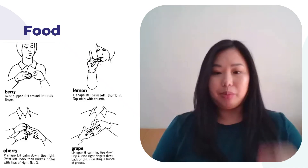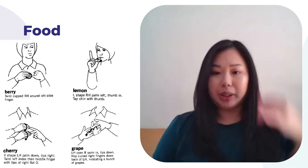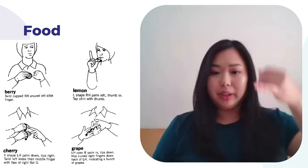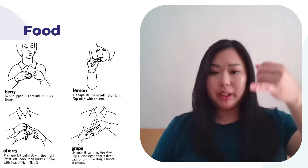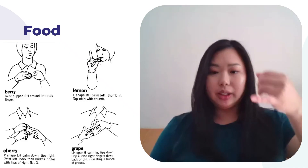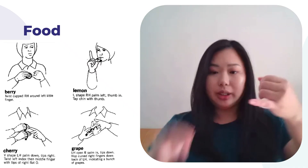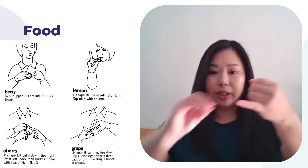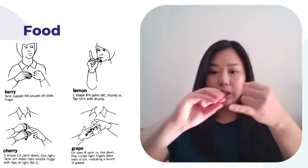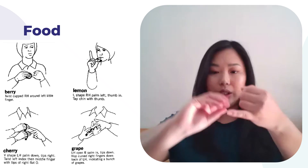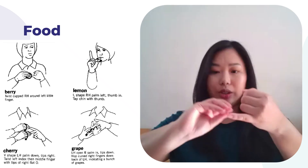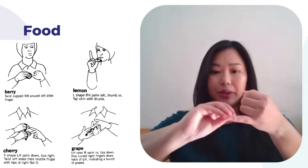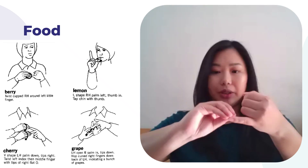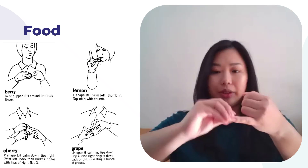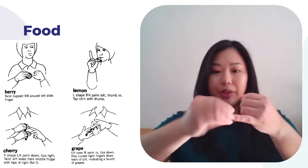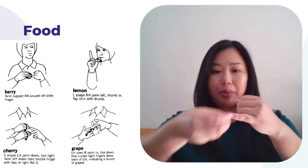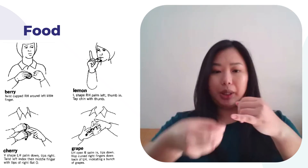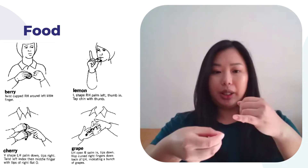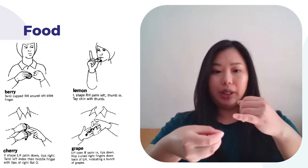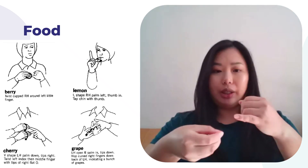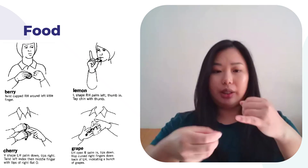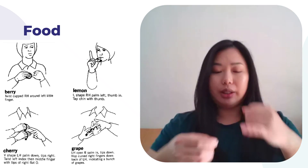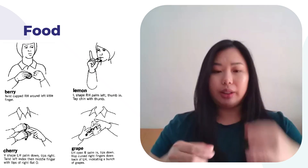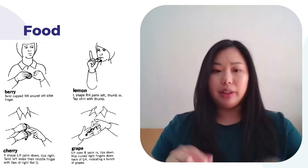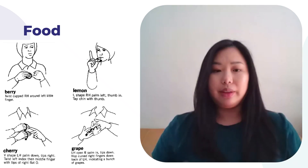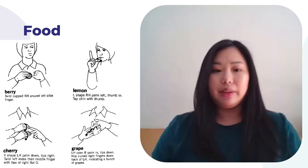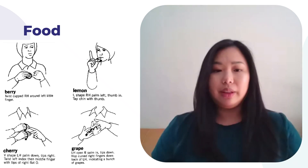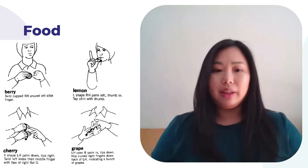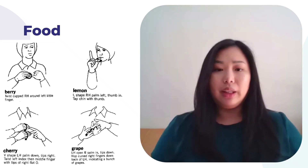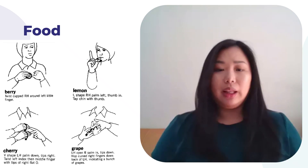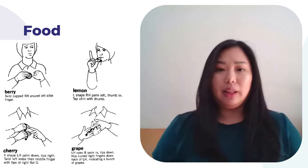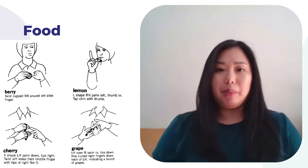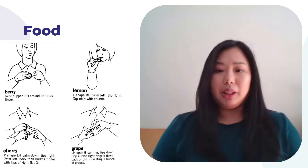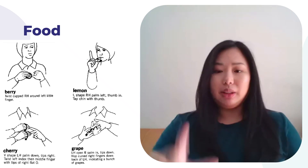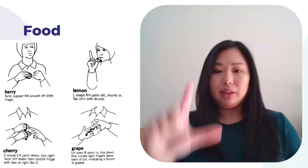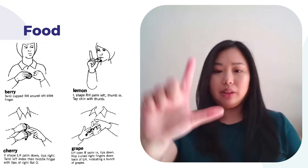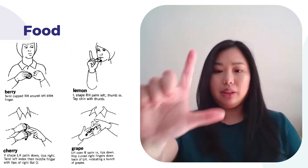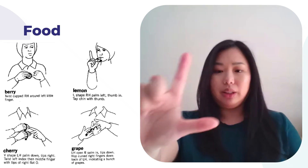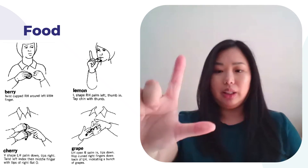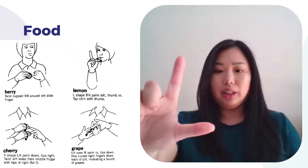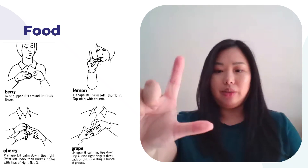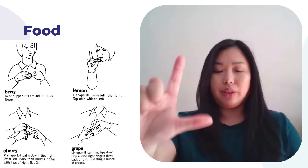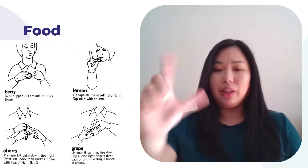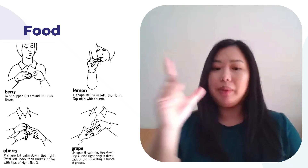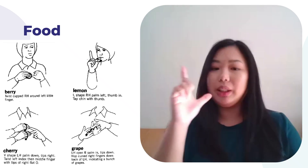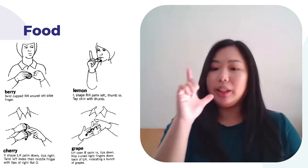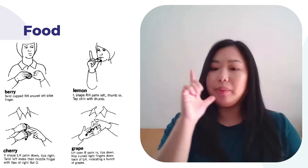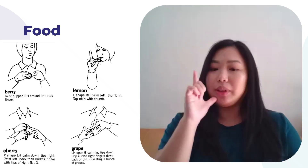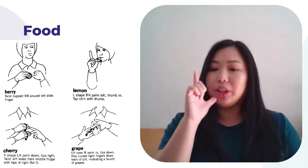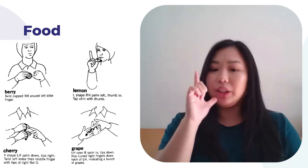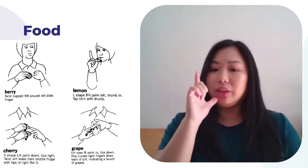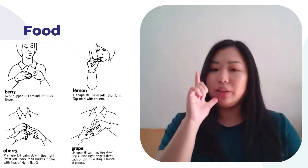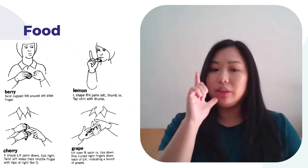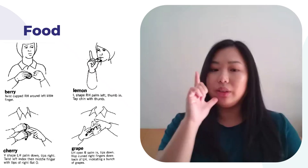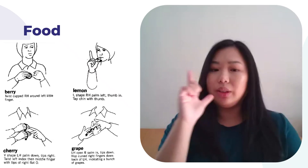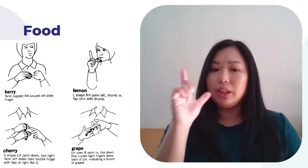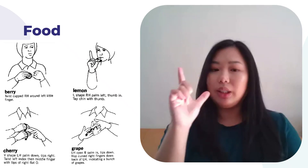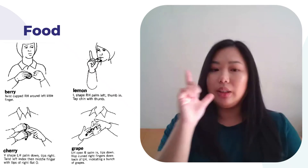So we have berry, twist around your pinky. Lemon, L for lemon, tap your